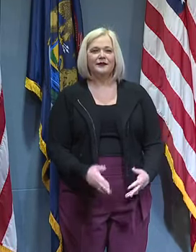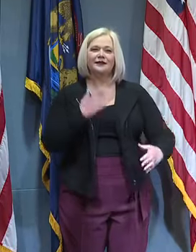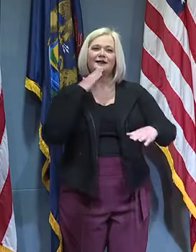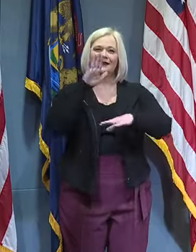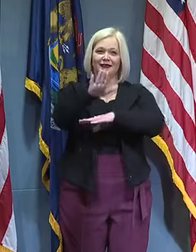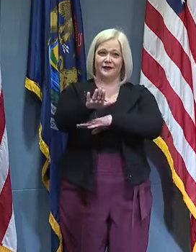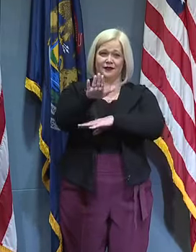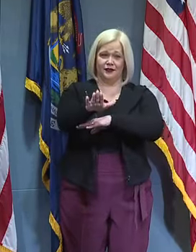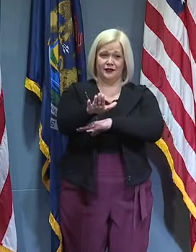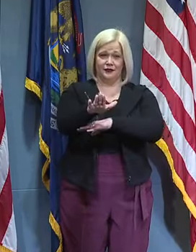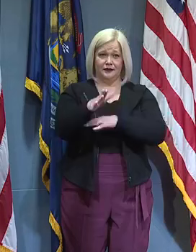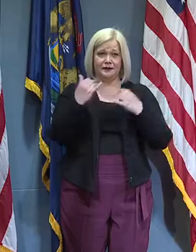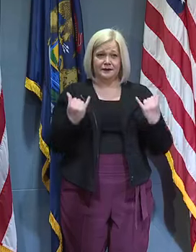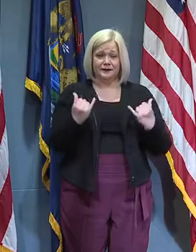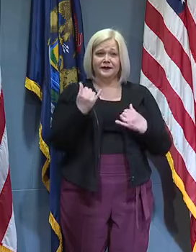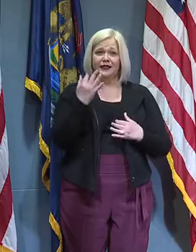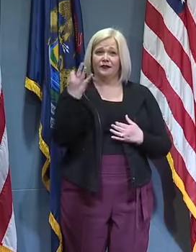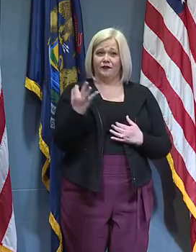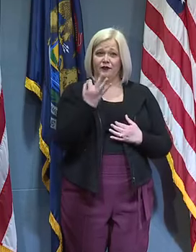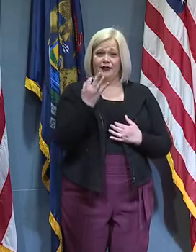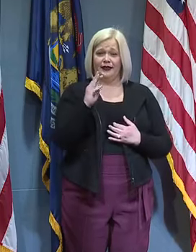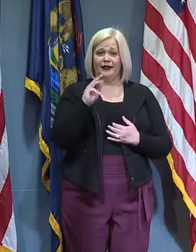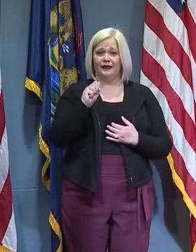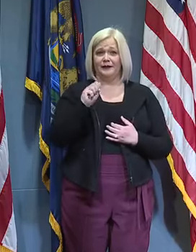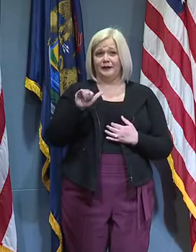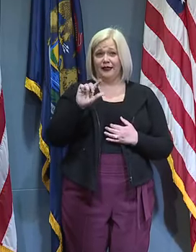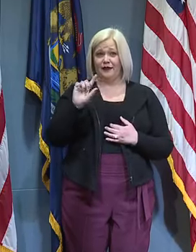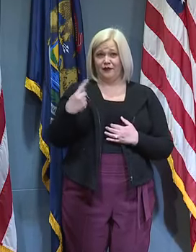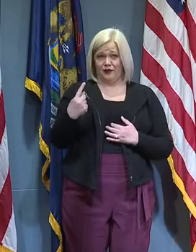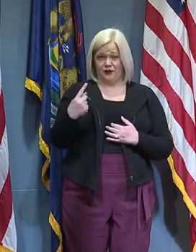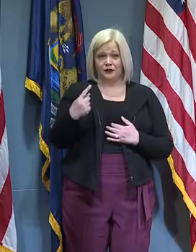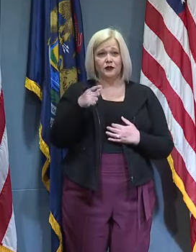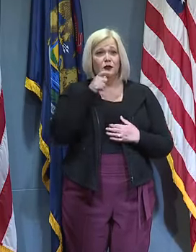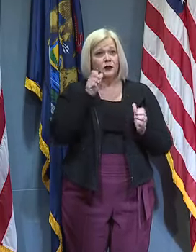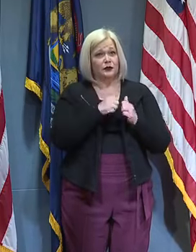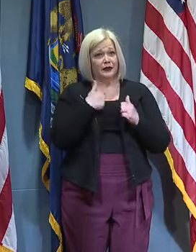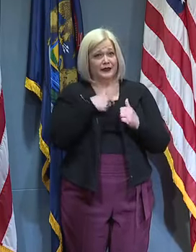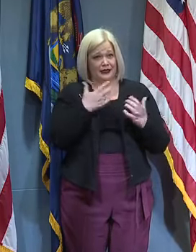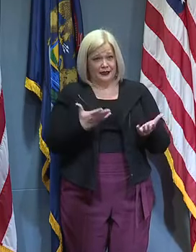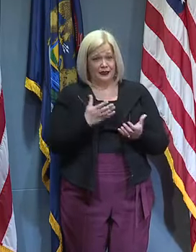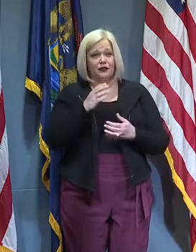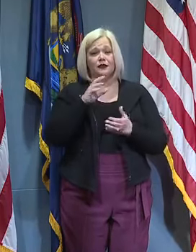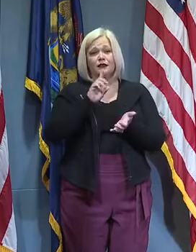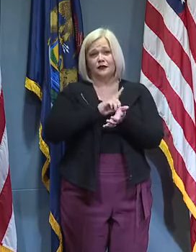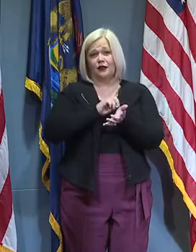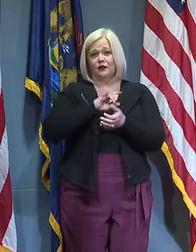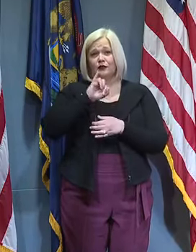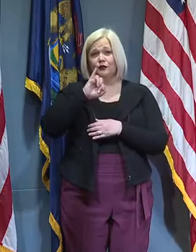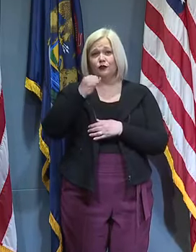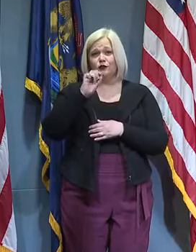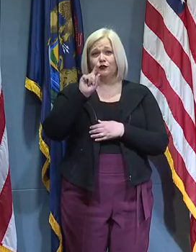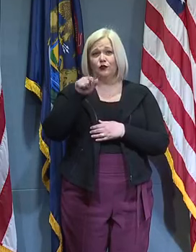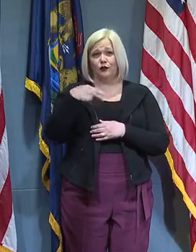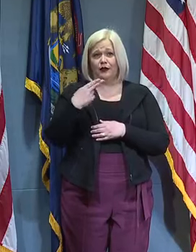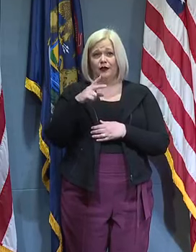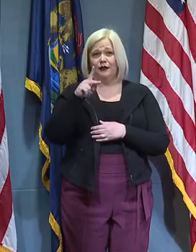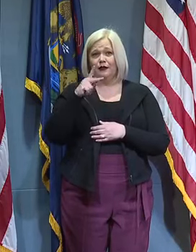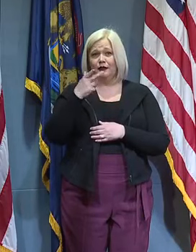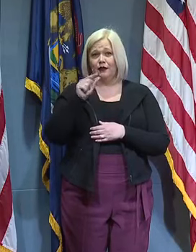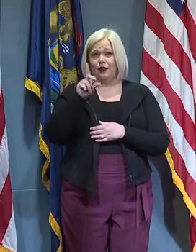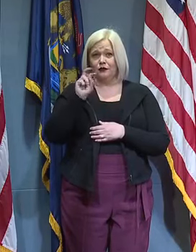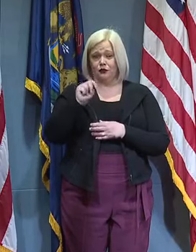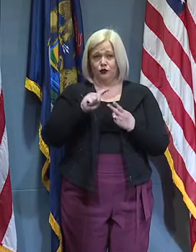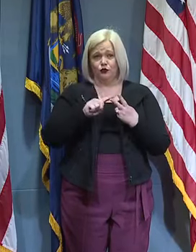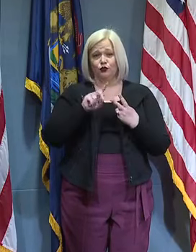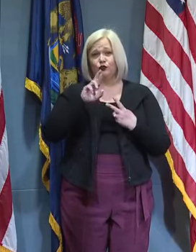Good afternoon. It is Friday, May 1st. I am here today joined by, of course, Dr. Janae Caldoun, our Chief Medical Executive, Ryan